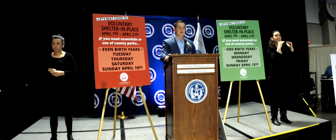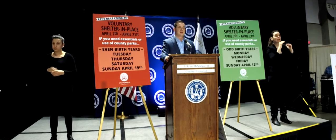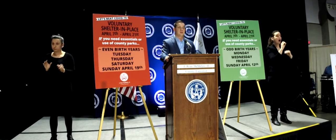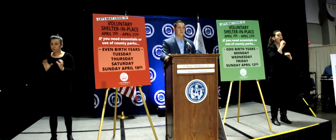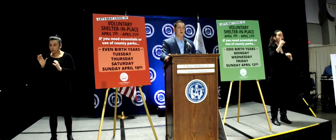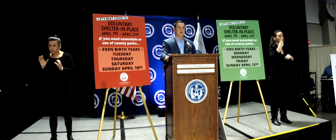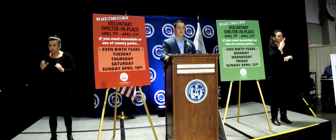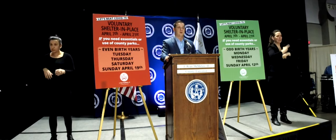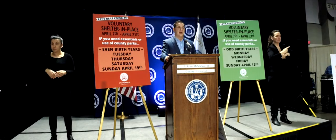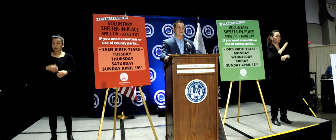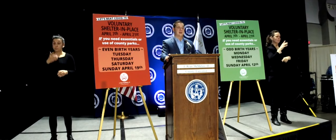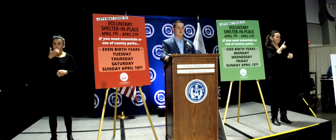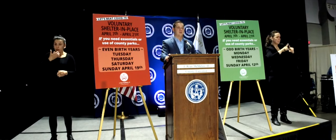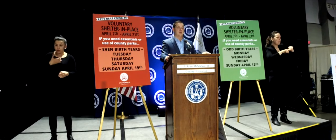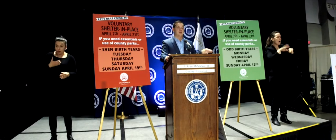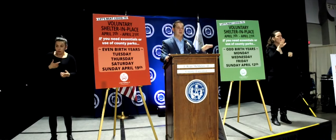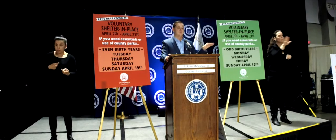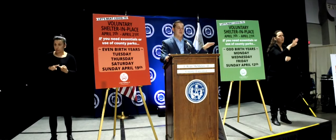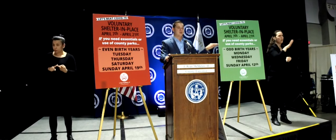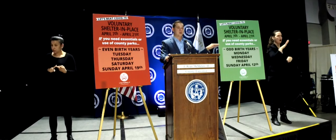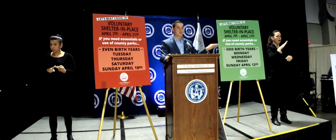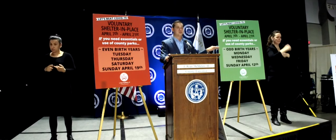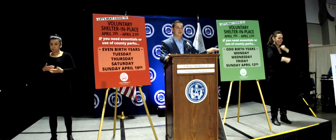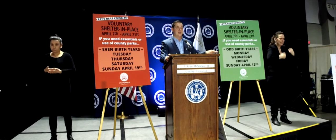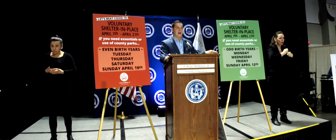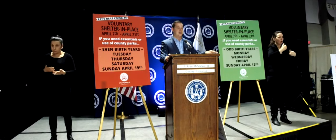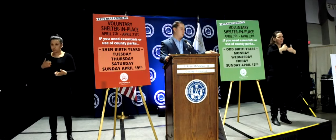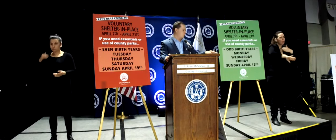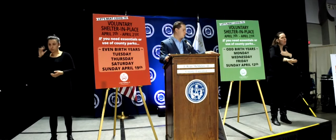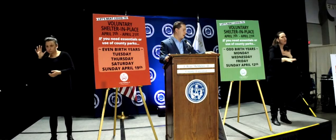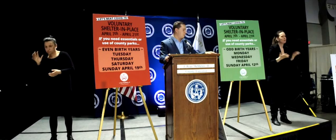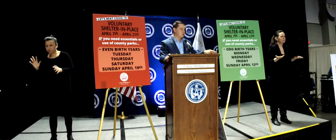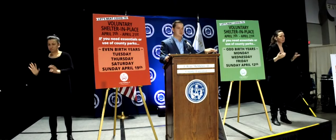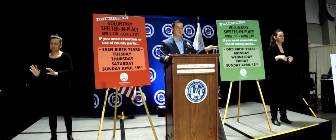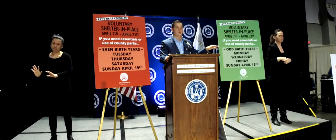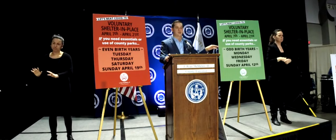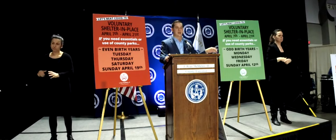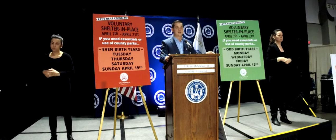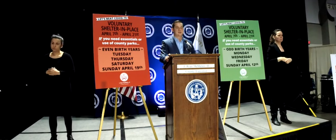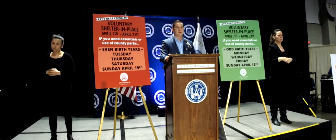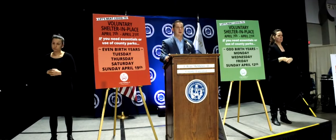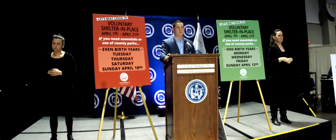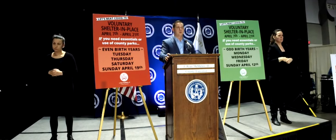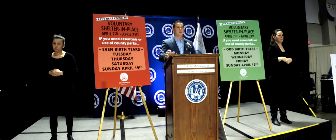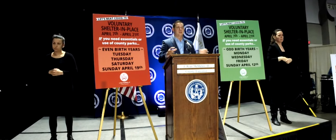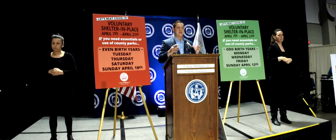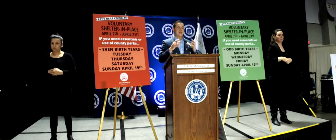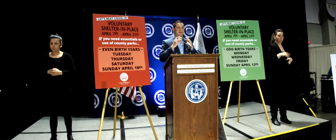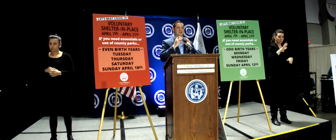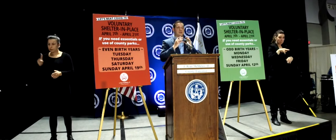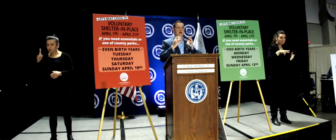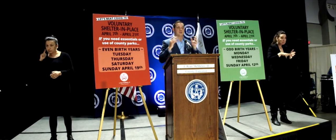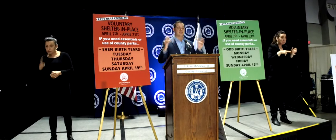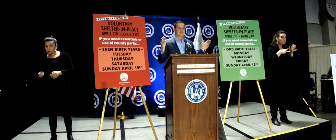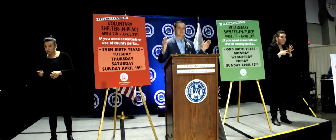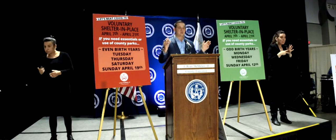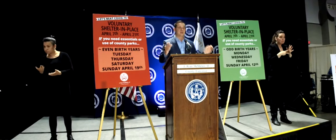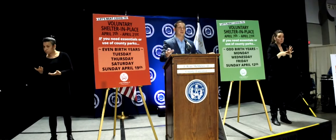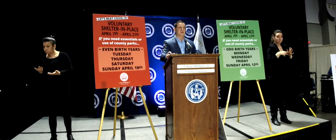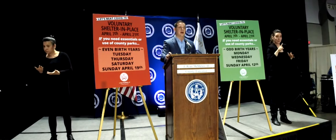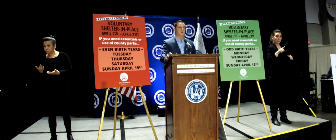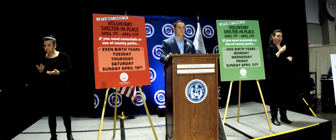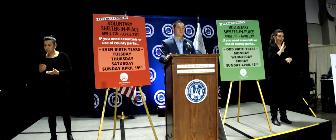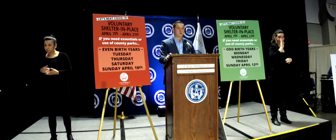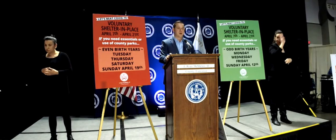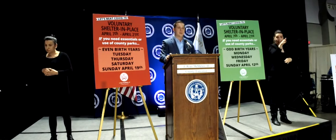days, but we ask that if everybody just did that and they went shopping just on those days, we would thin everything out. The density would